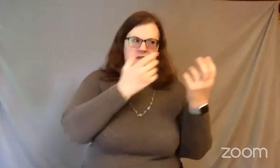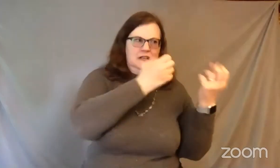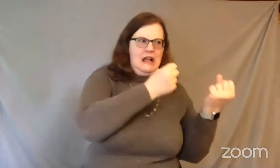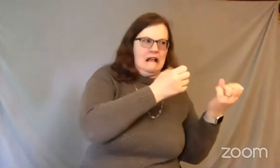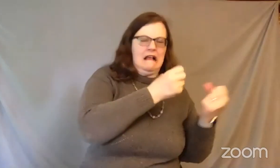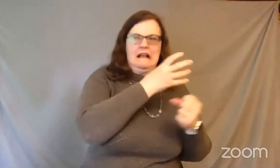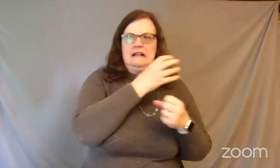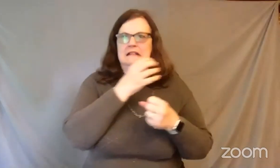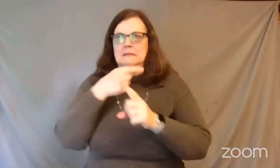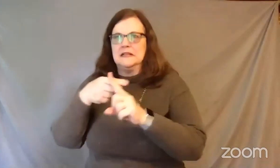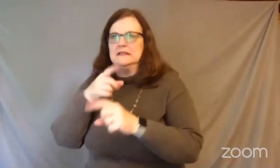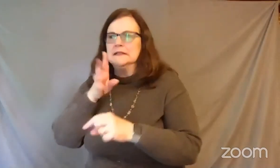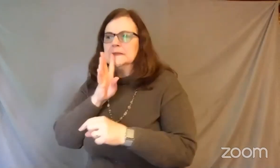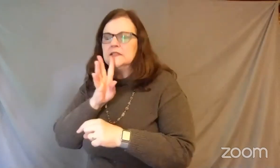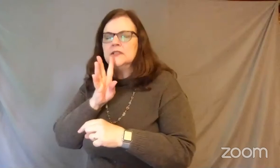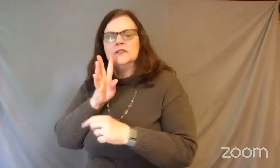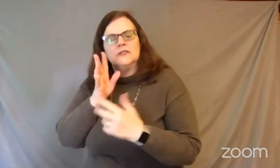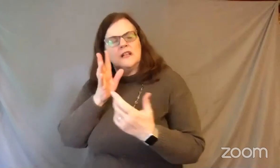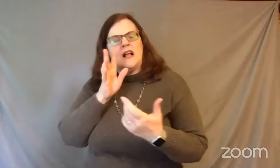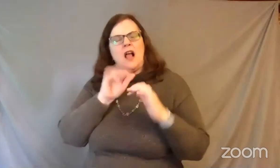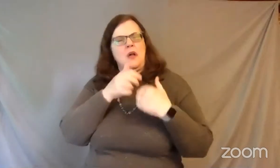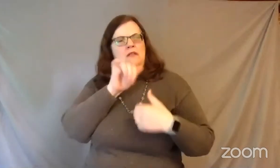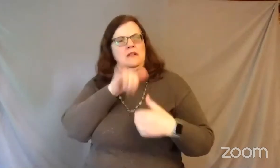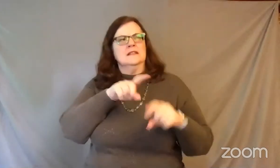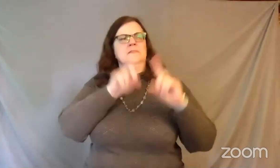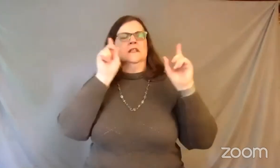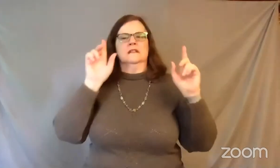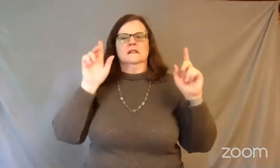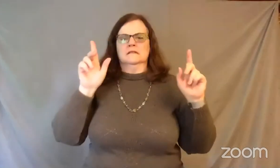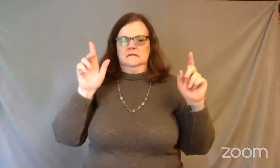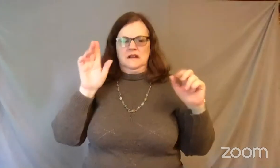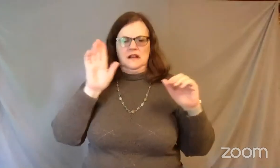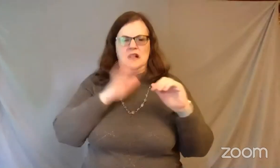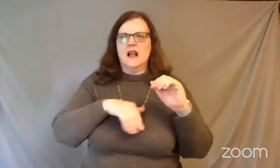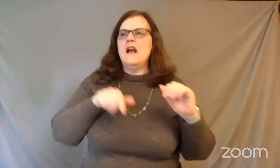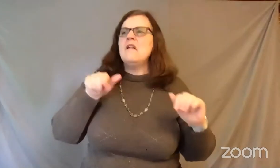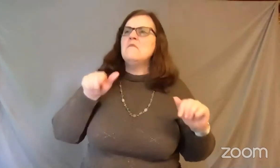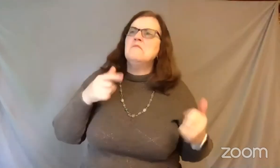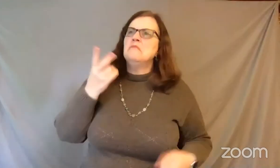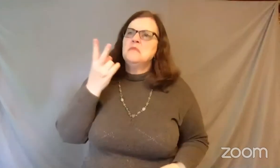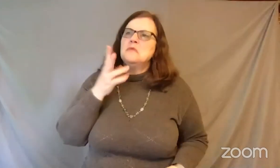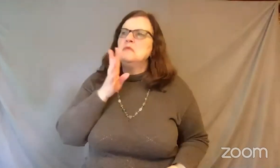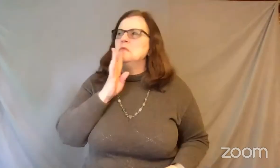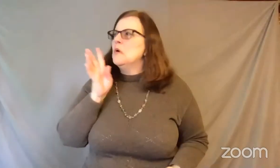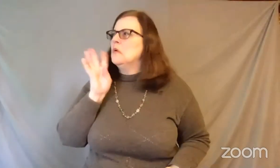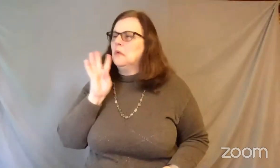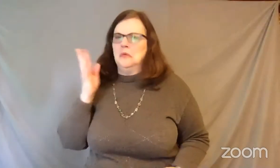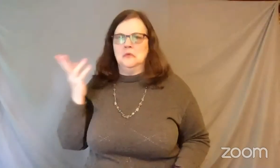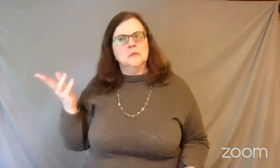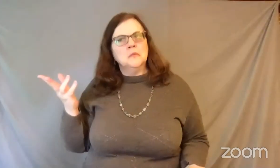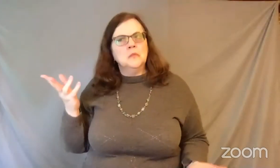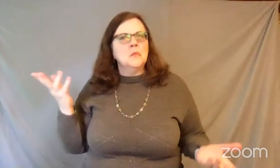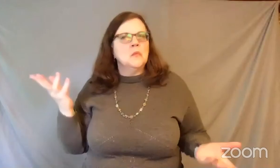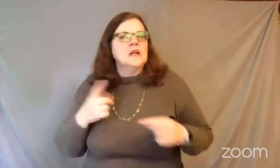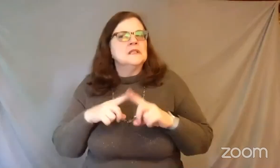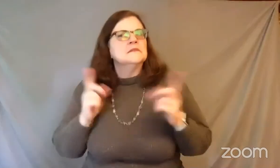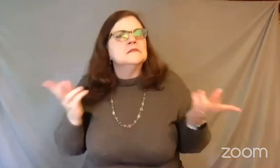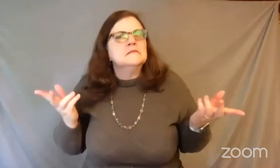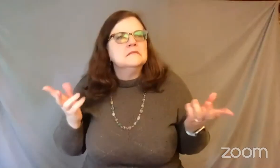And what happens if an individual is bilingual, if they have access to both sign language and spoken language? How might that be different than someone